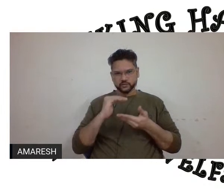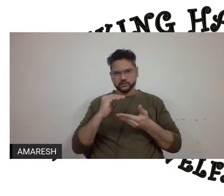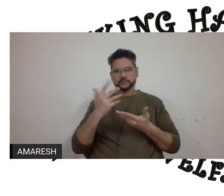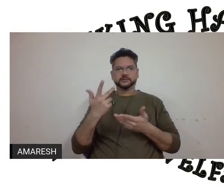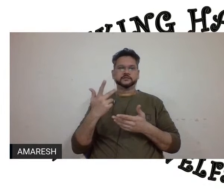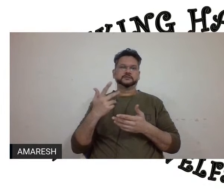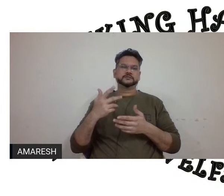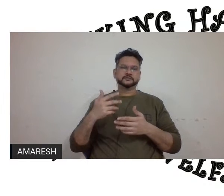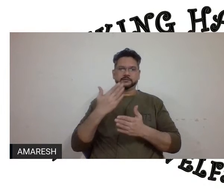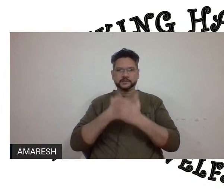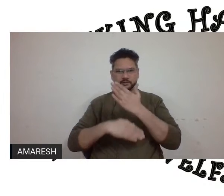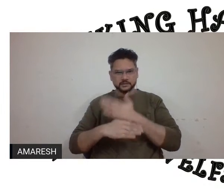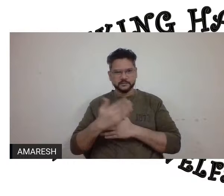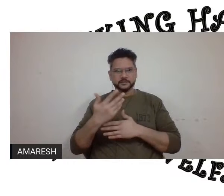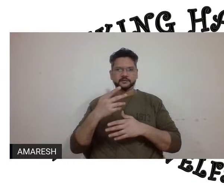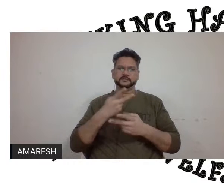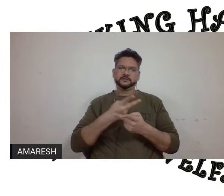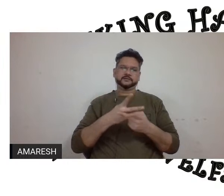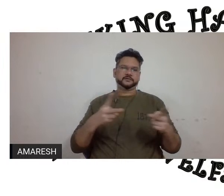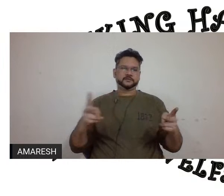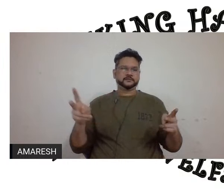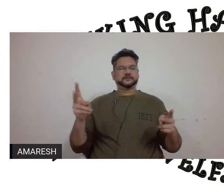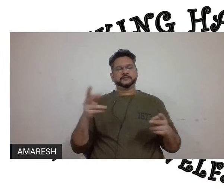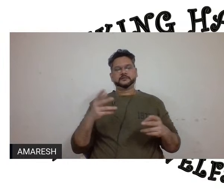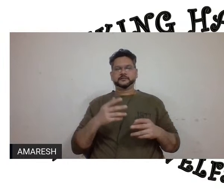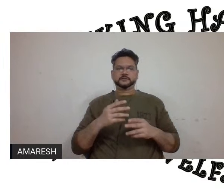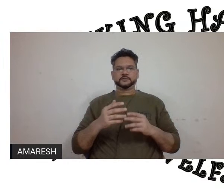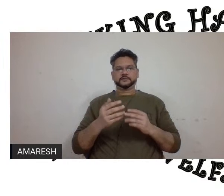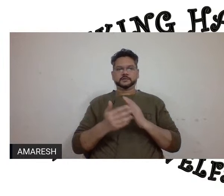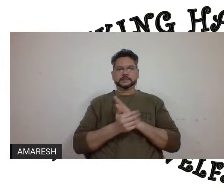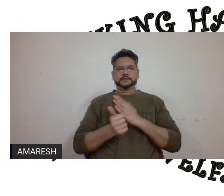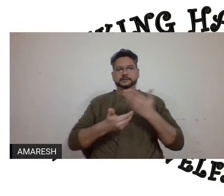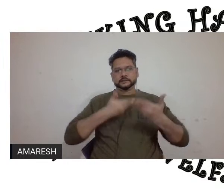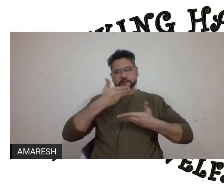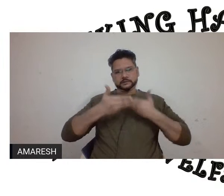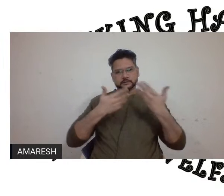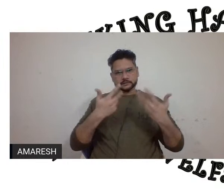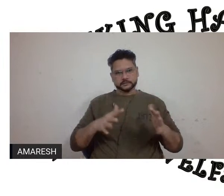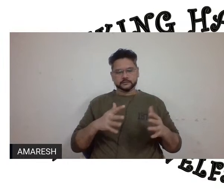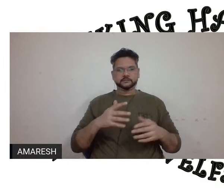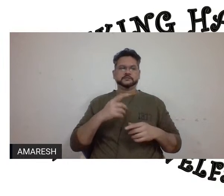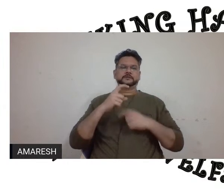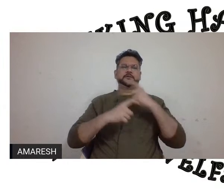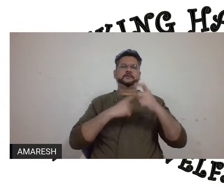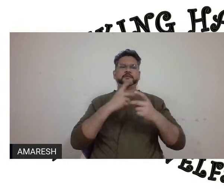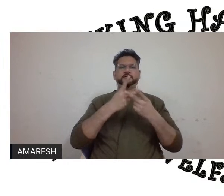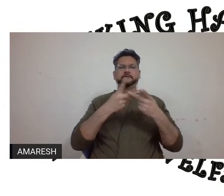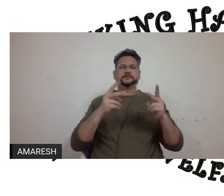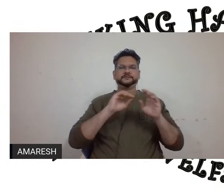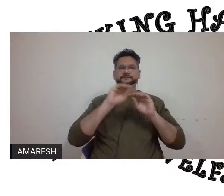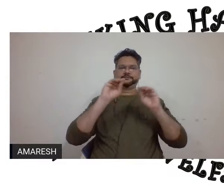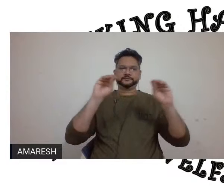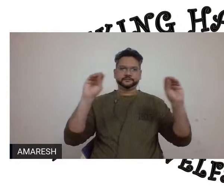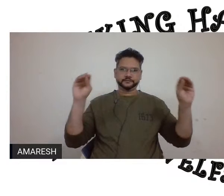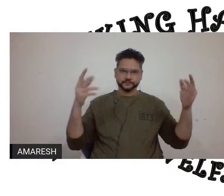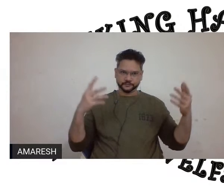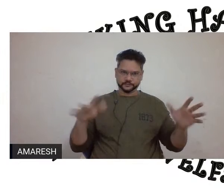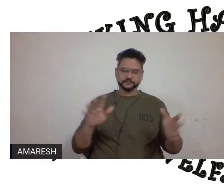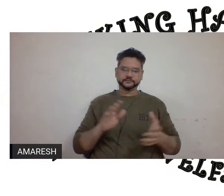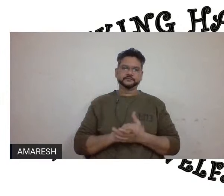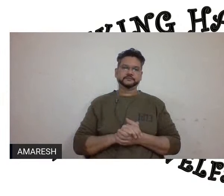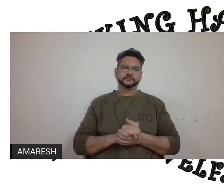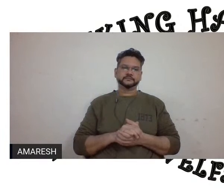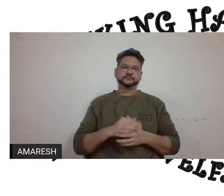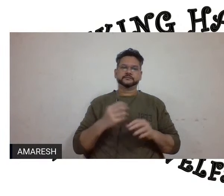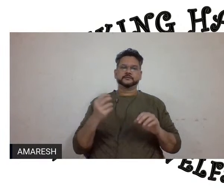locomotive disability, and we have placed them in different companies. And we also can, about